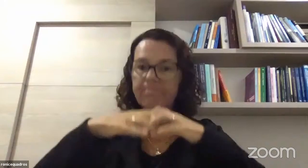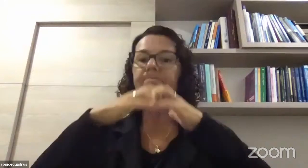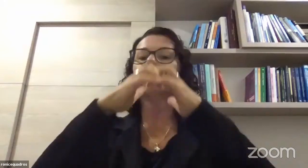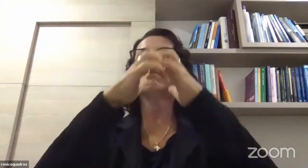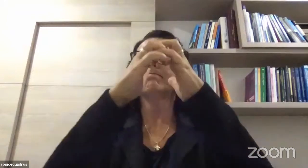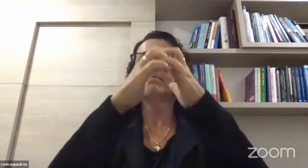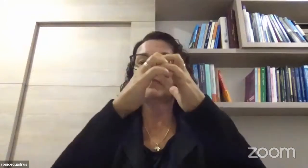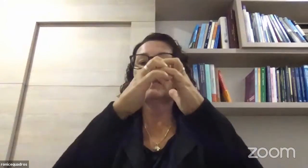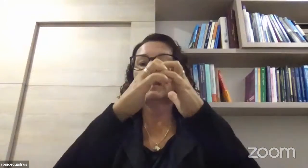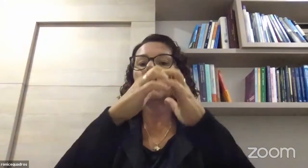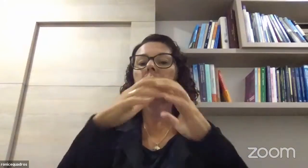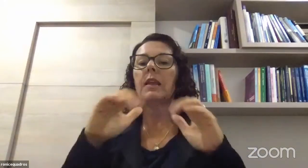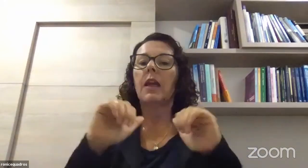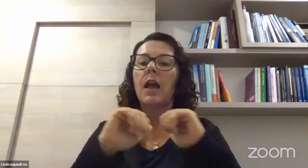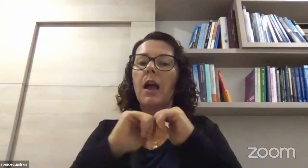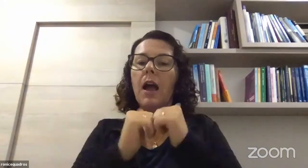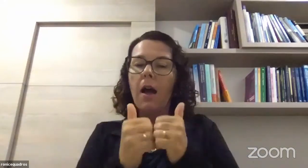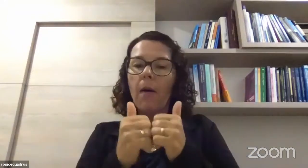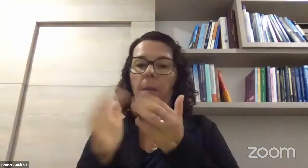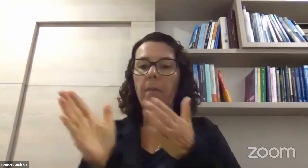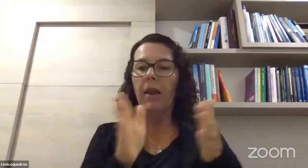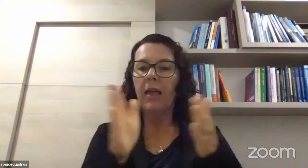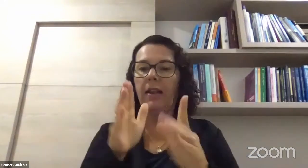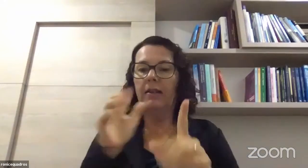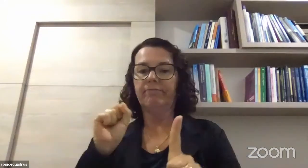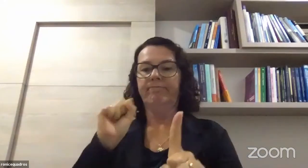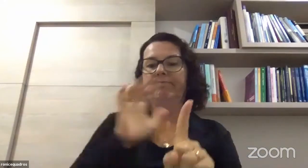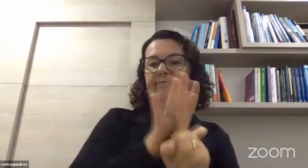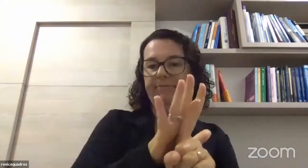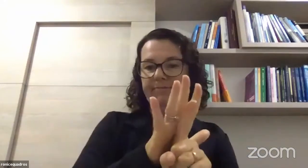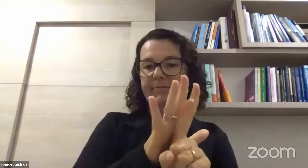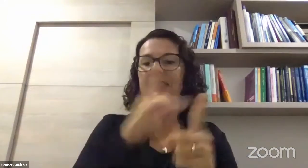an example in Brazil.